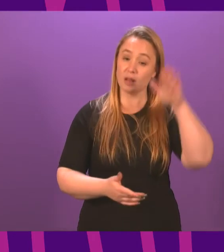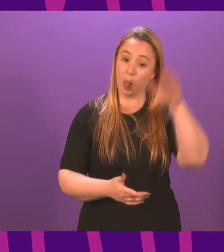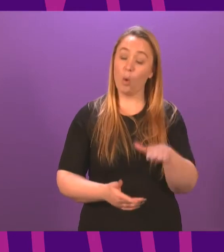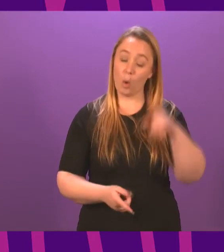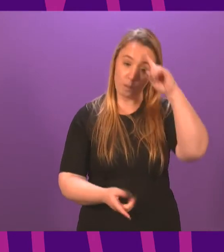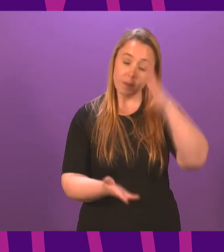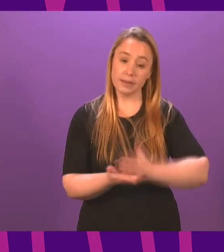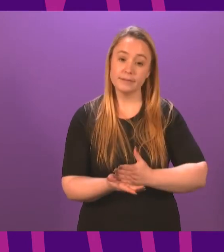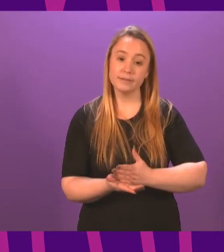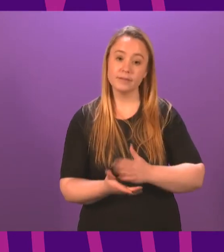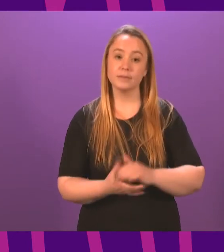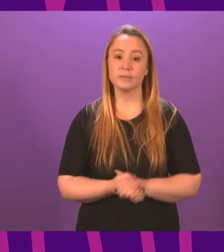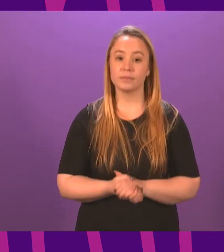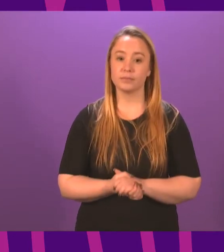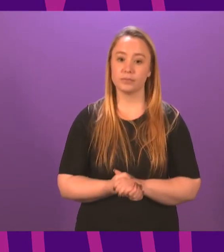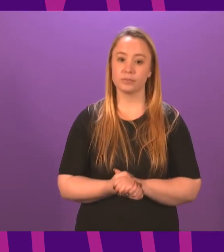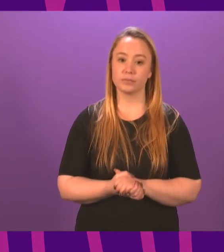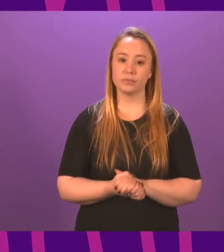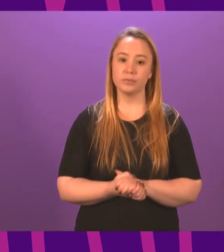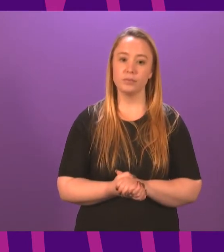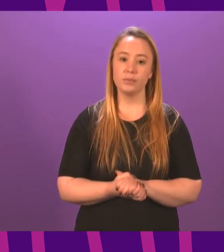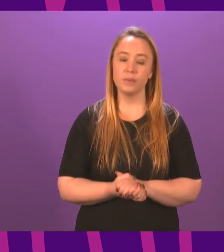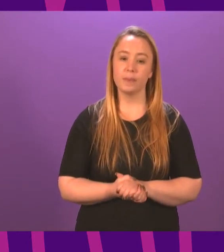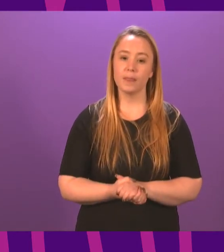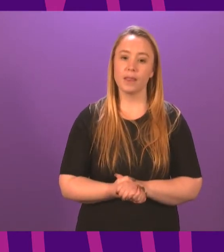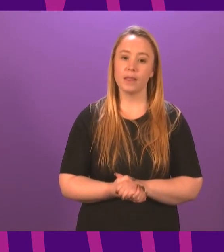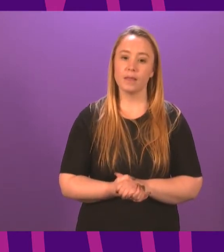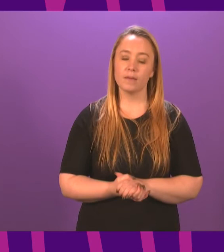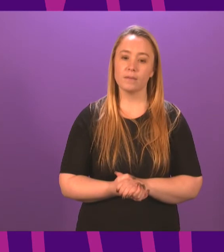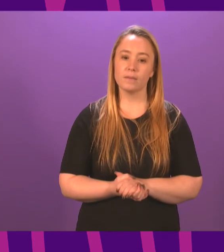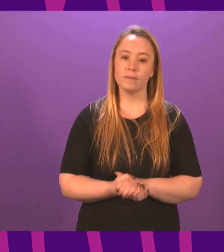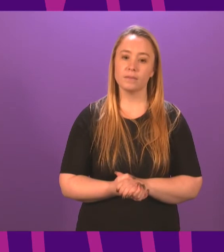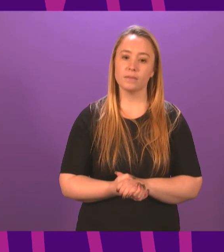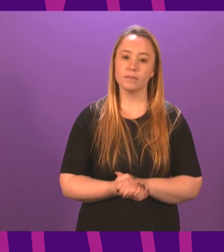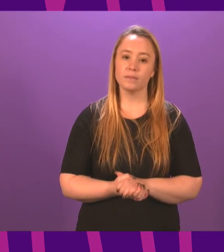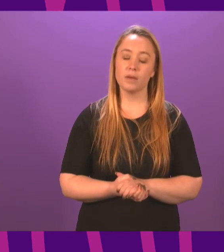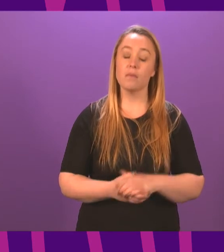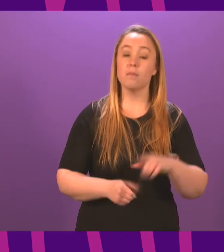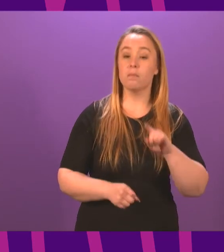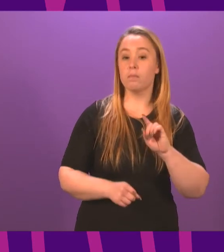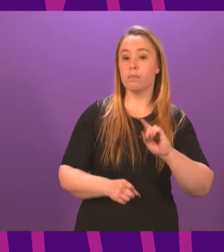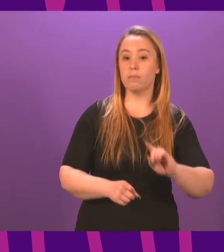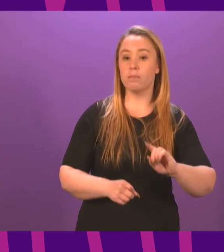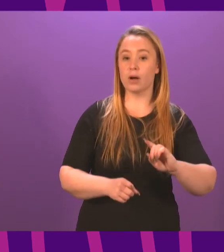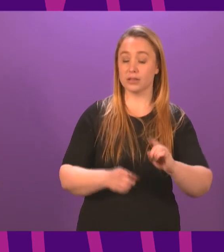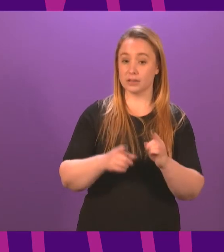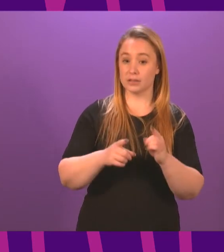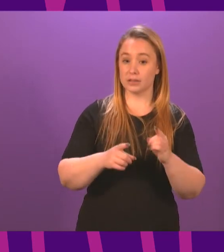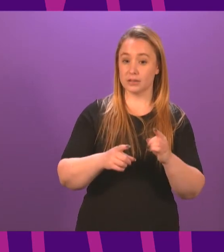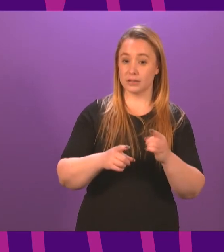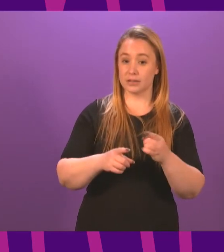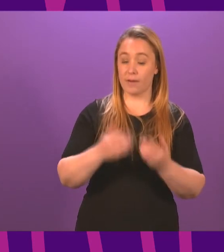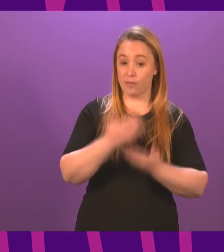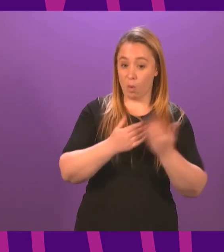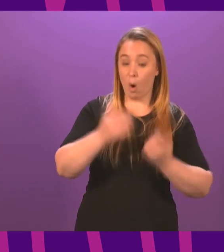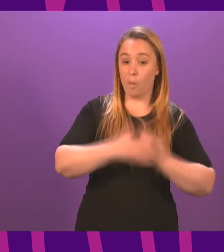seemingly relatively low risks, scale becomes a major factor, a multiplier effect with more opportunities for the virus to